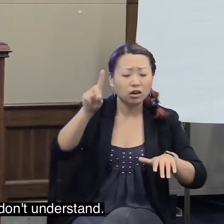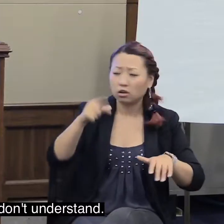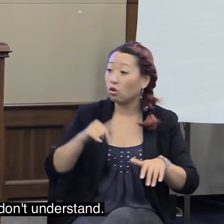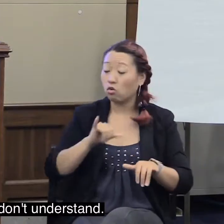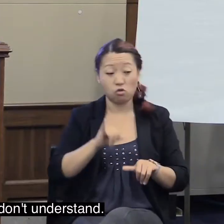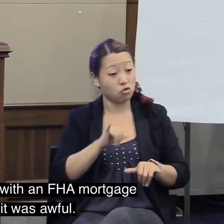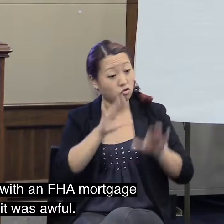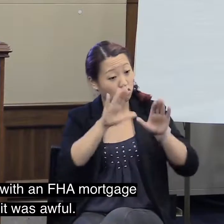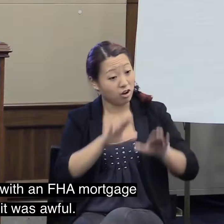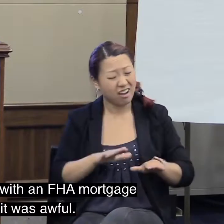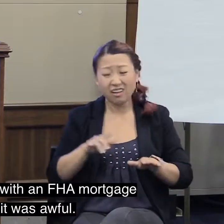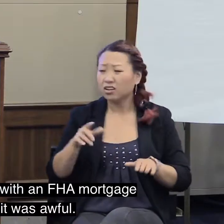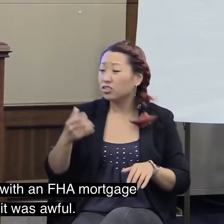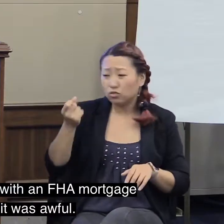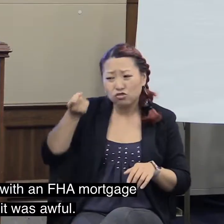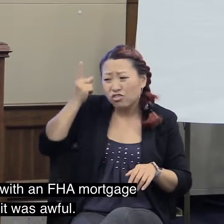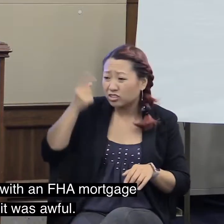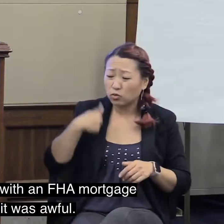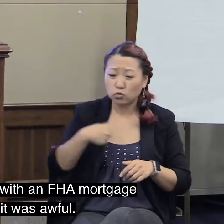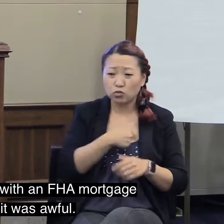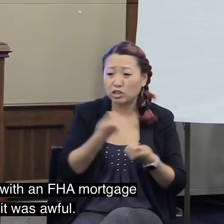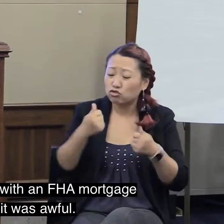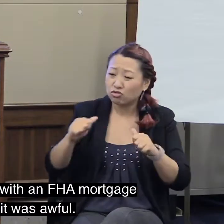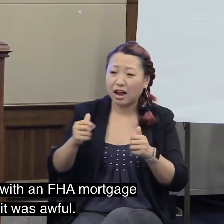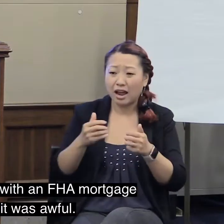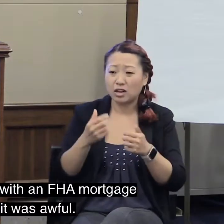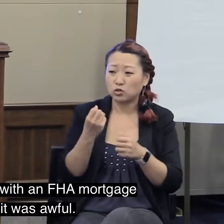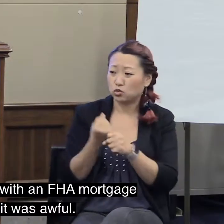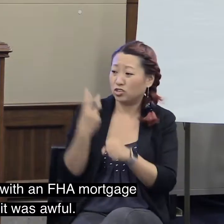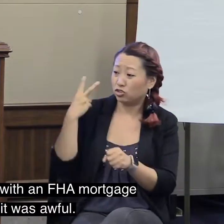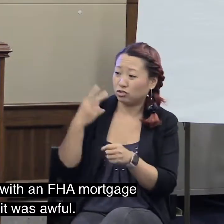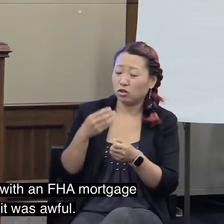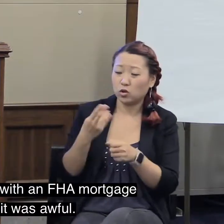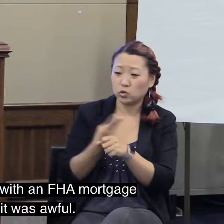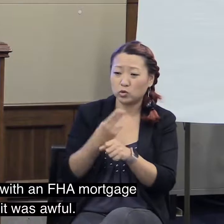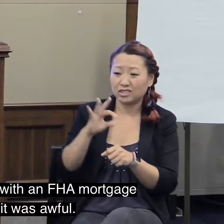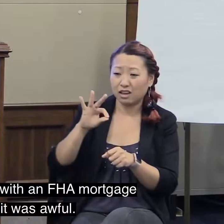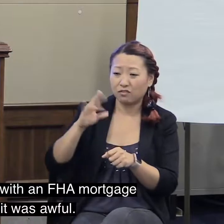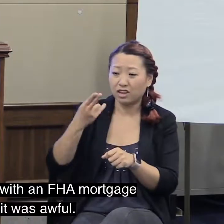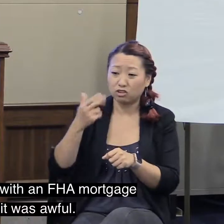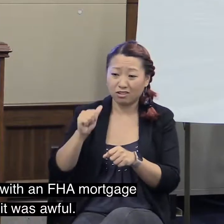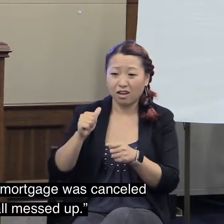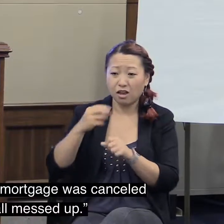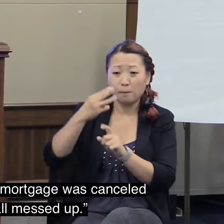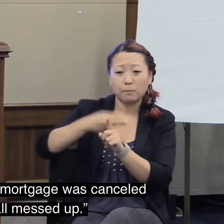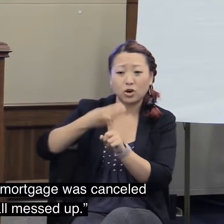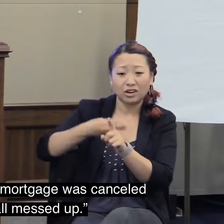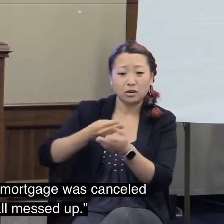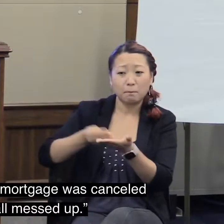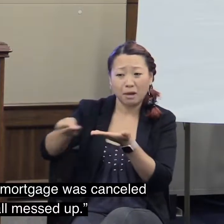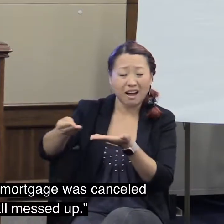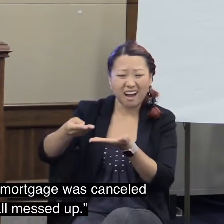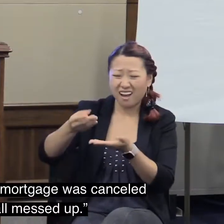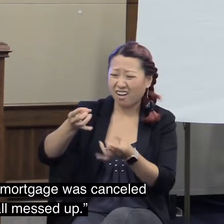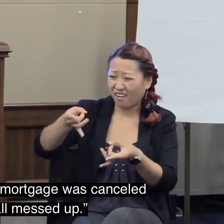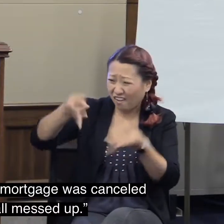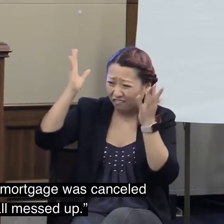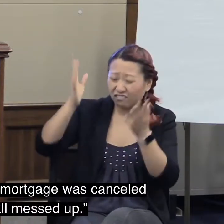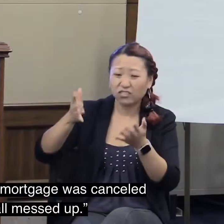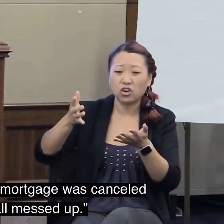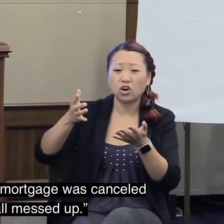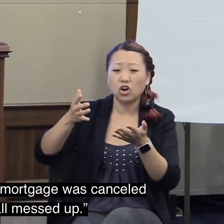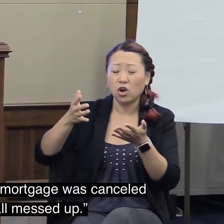understand. We tried to buy a house with an FHA mortgage 2 years ago, and it was awful. And we got to closing, and the mortgage